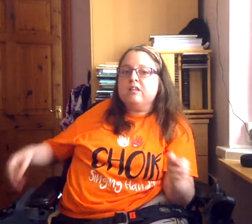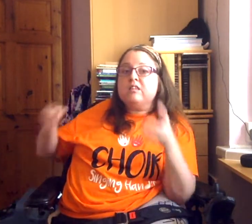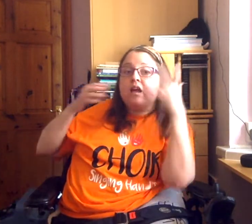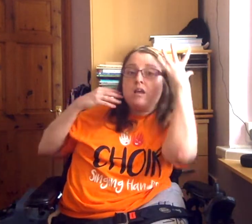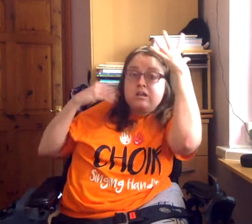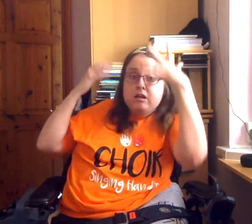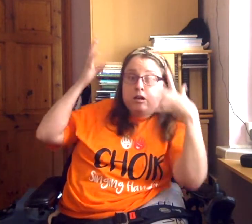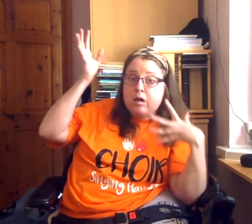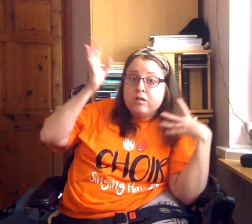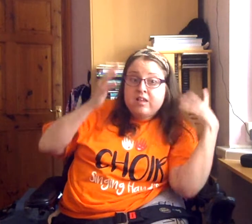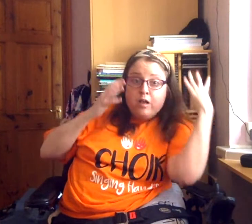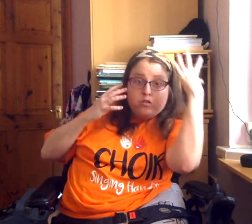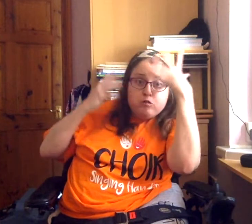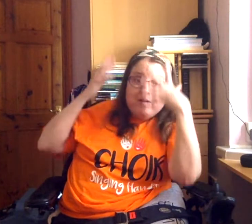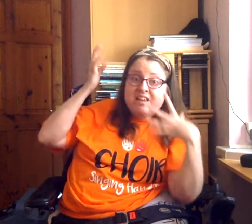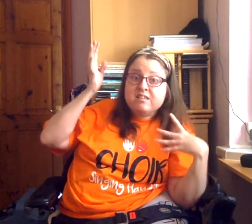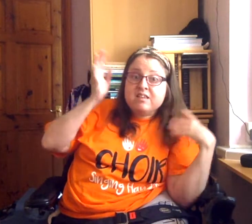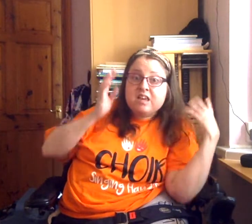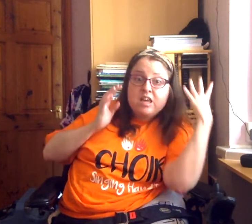They can say it all sounds crazy.